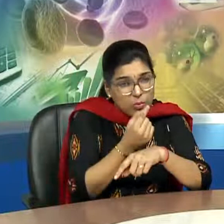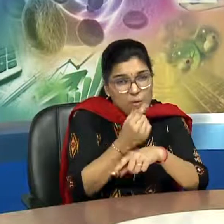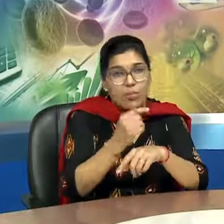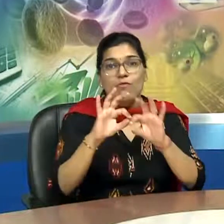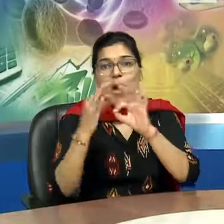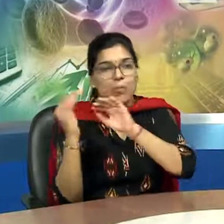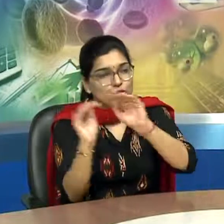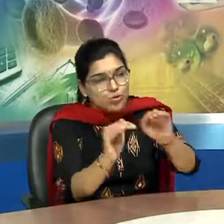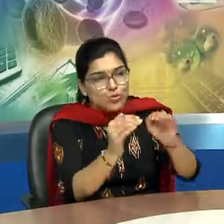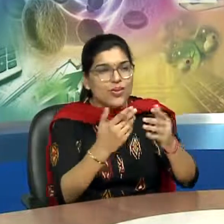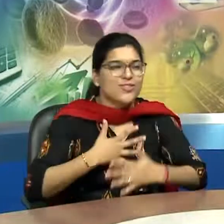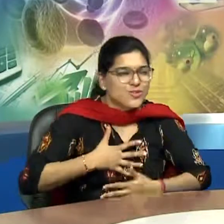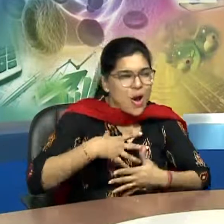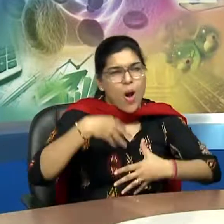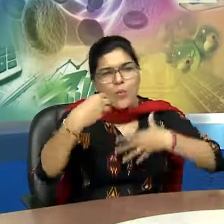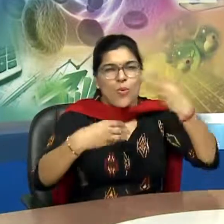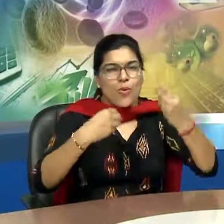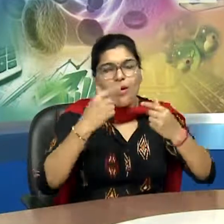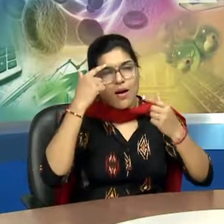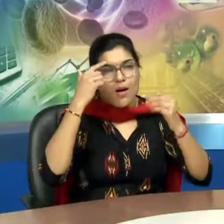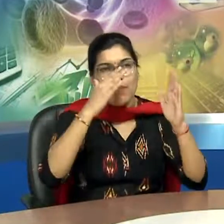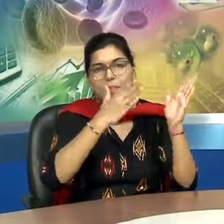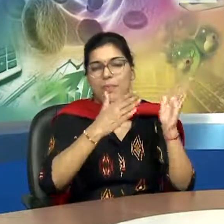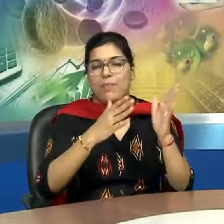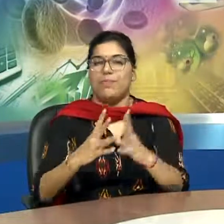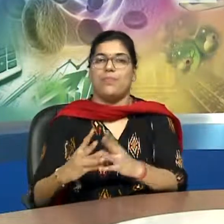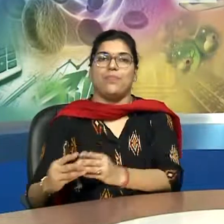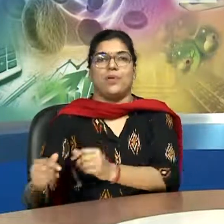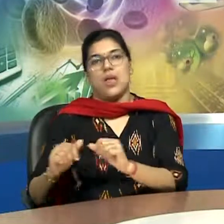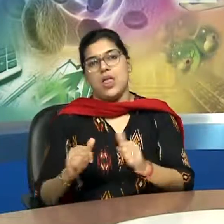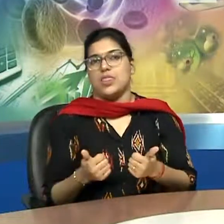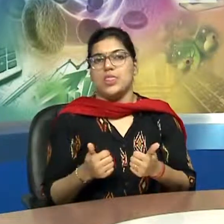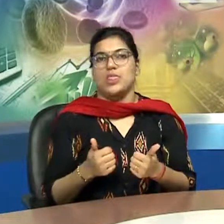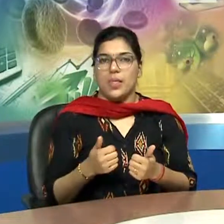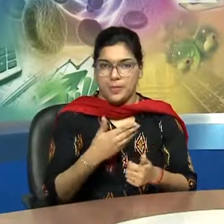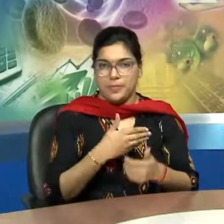also the residential therapeutic communication treatment also takes long time.